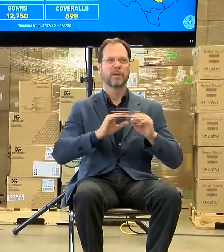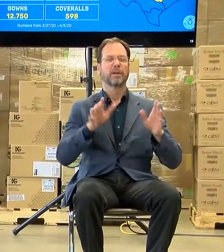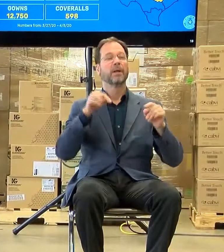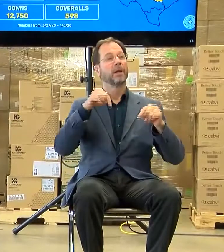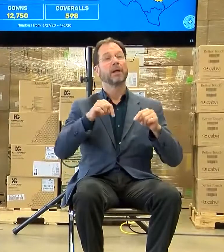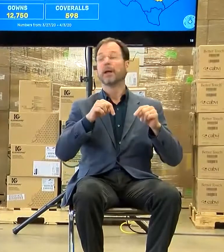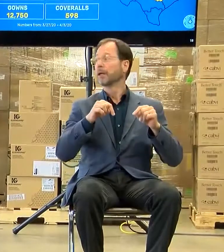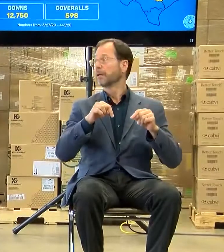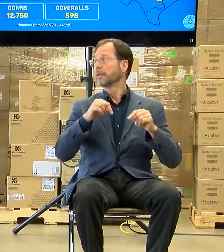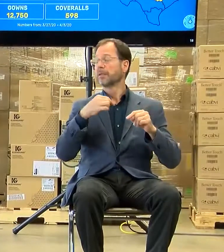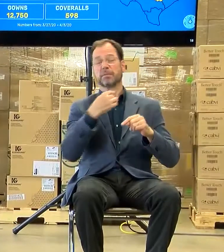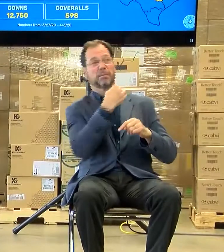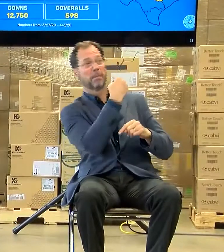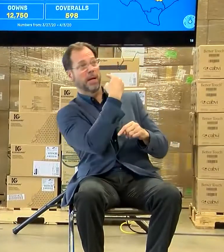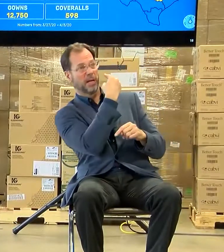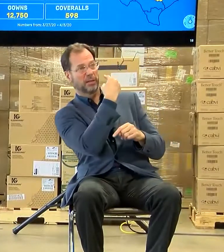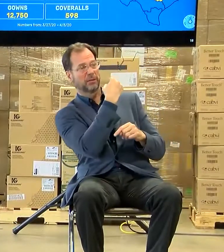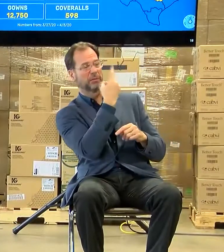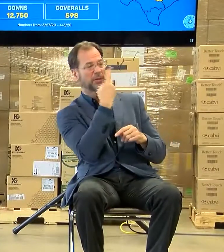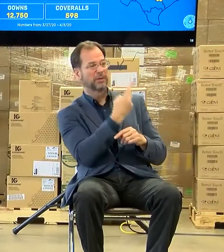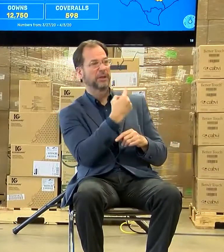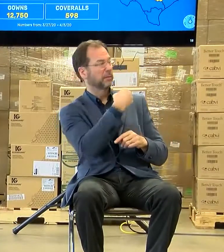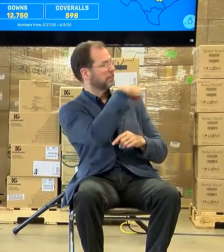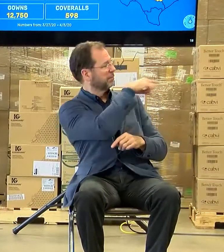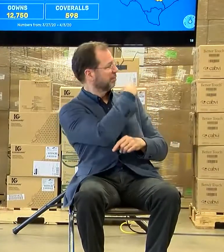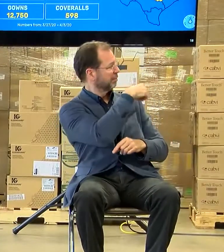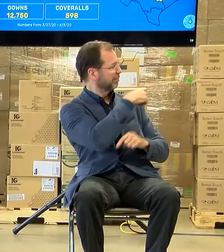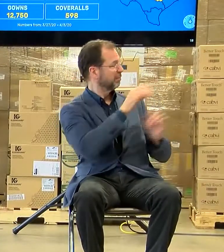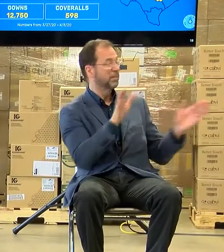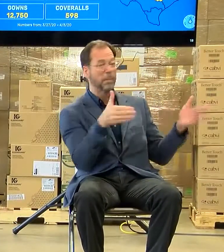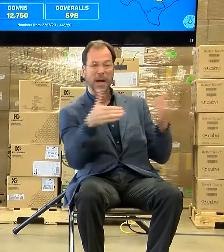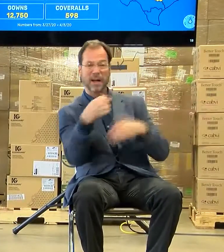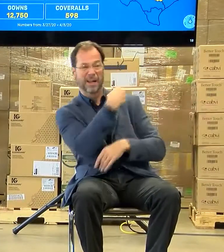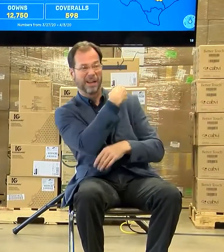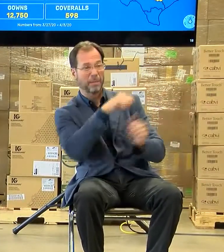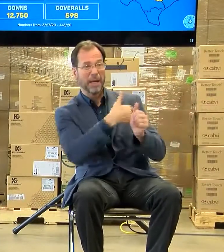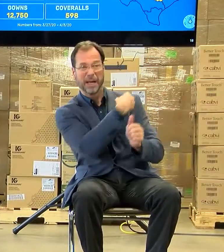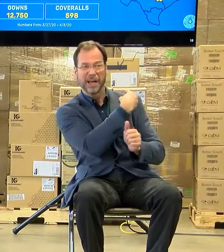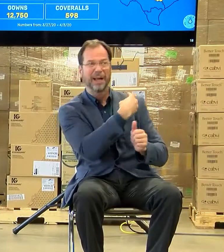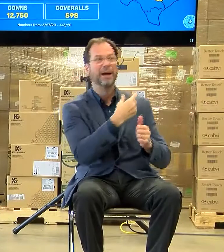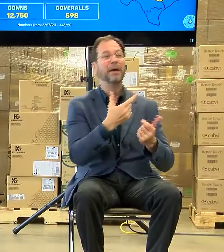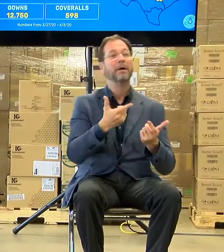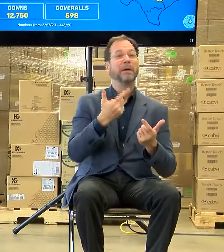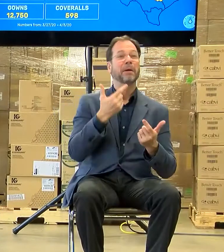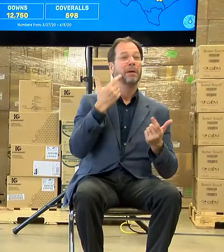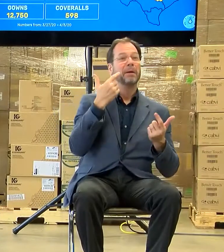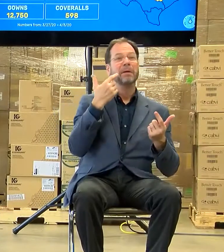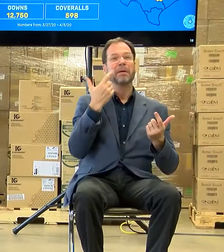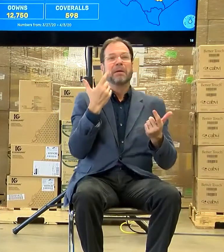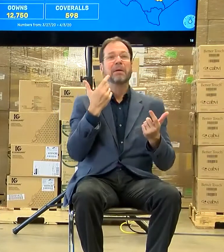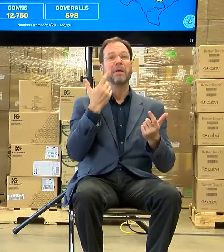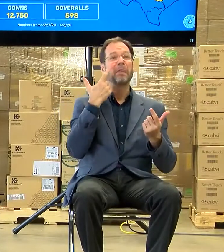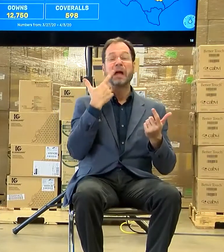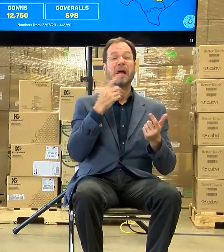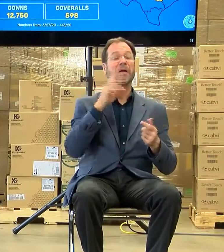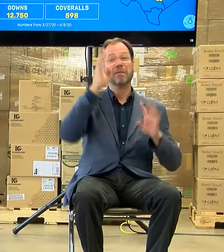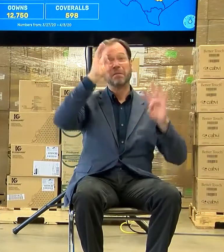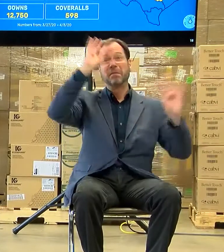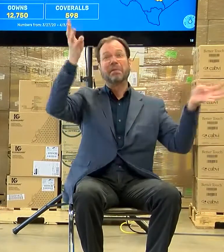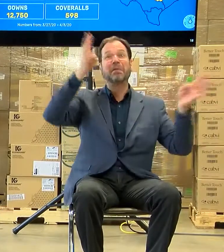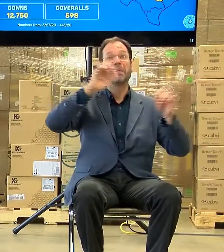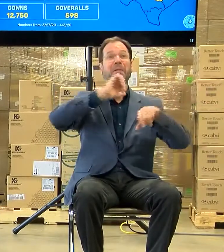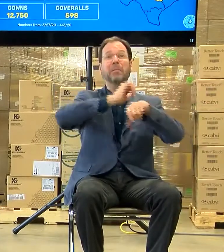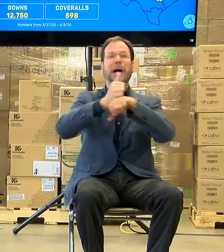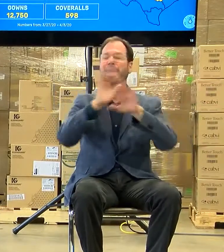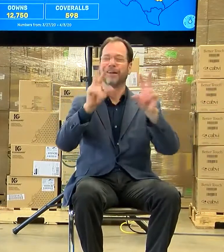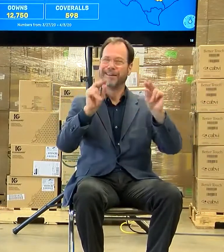these boxes that you see behind me are not just a haphazard grouping of boxes. The first